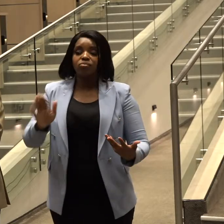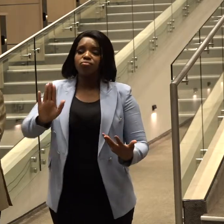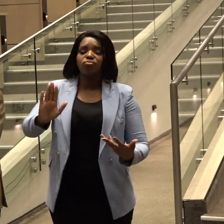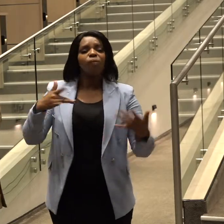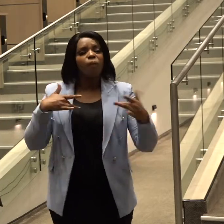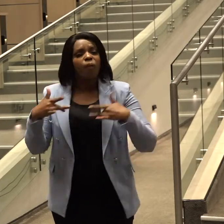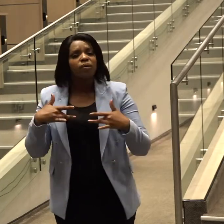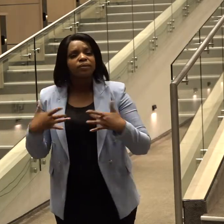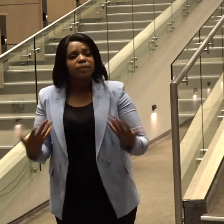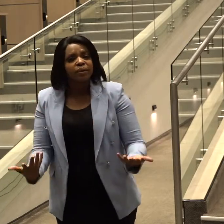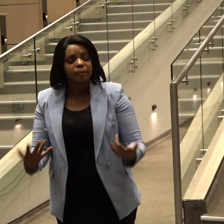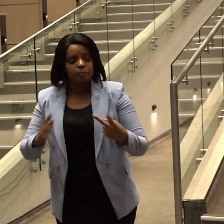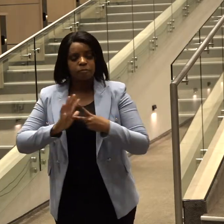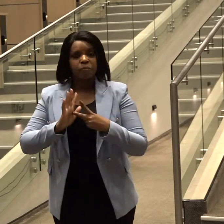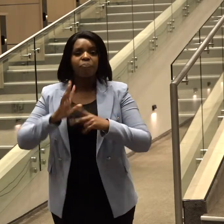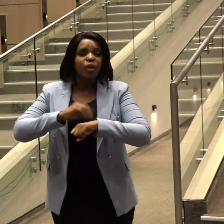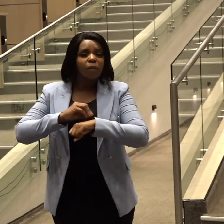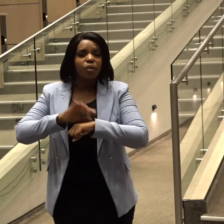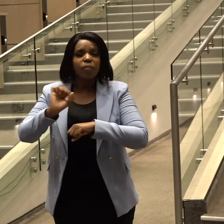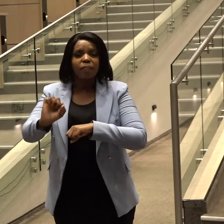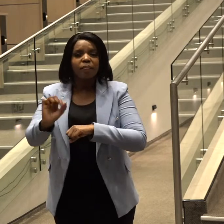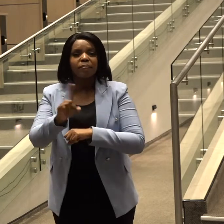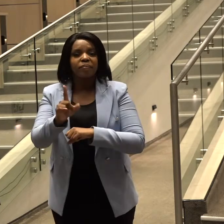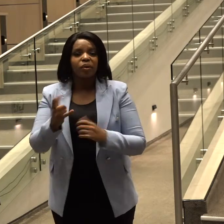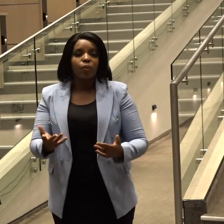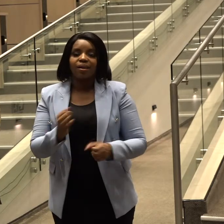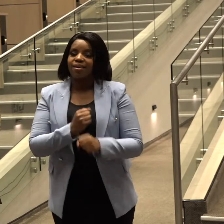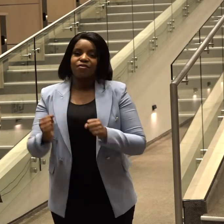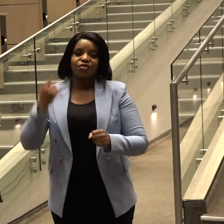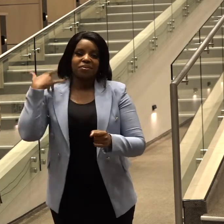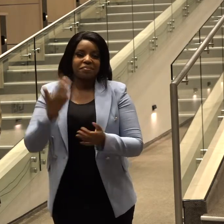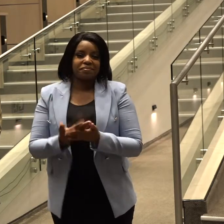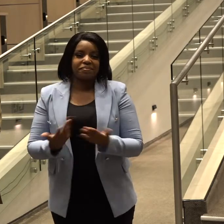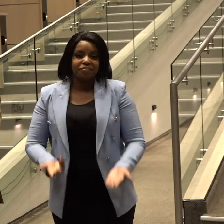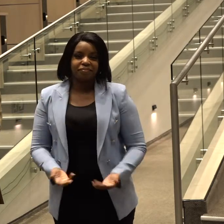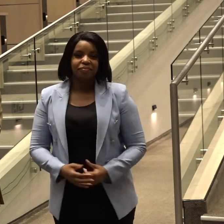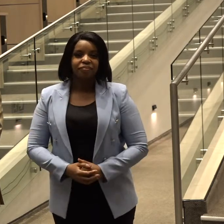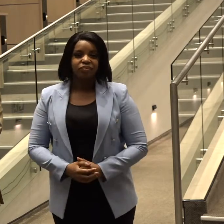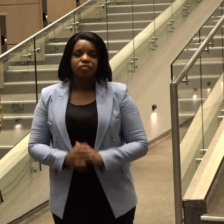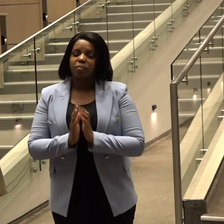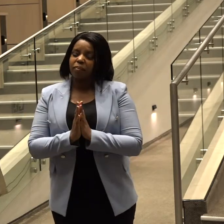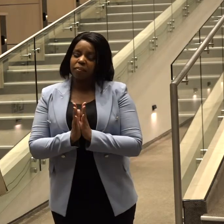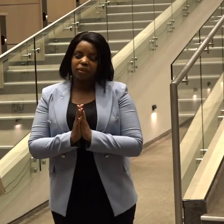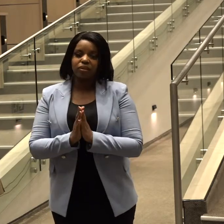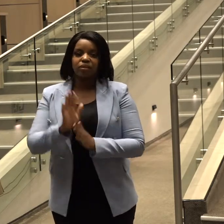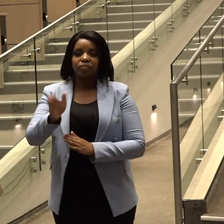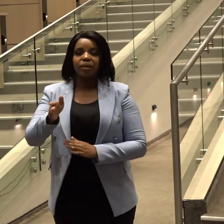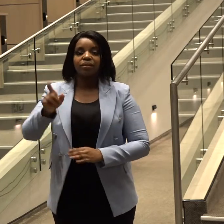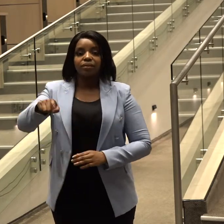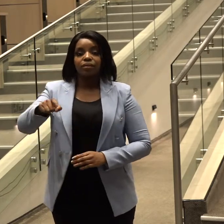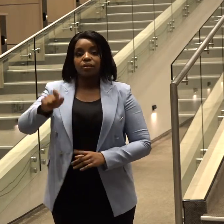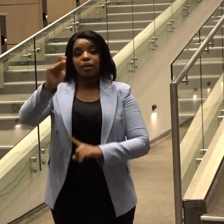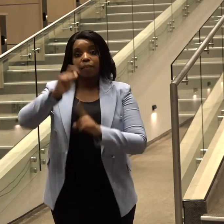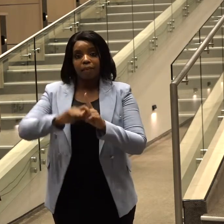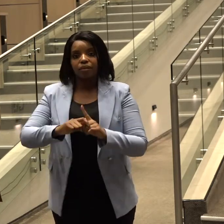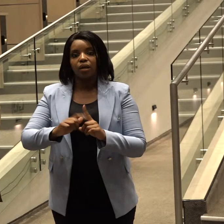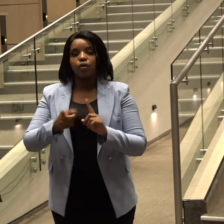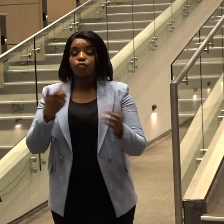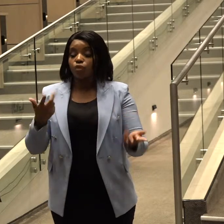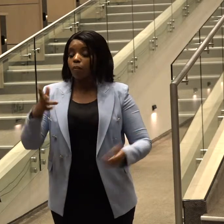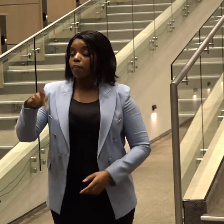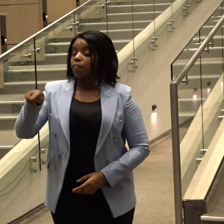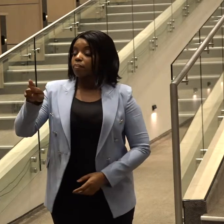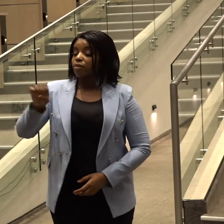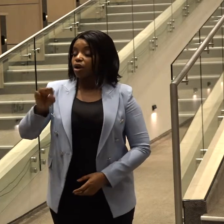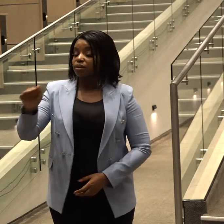concerns or what are your problems so please send somebody either from Plaza or from the